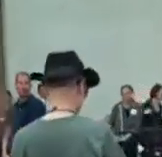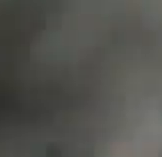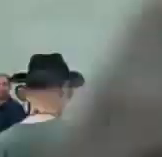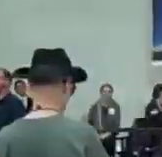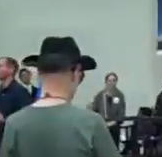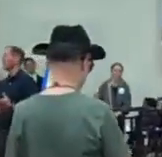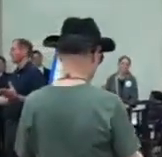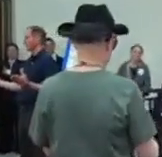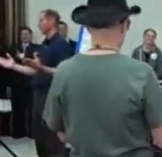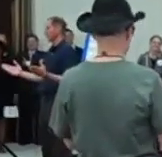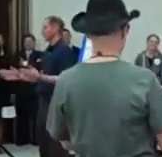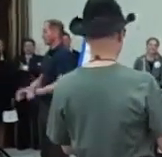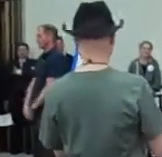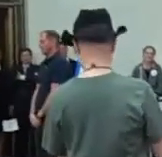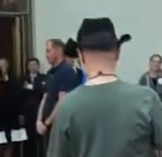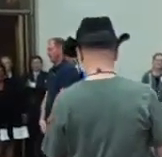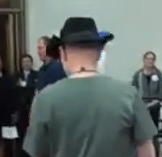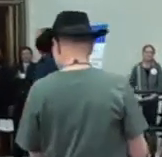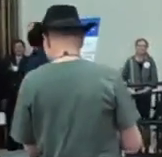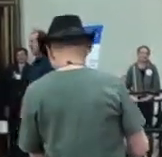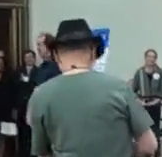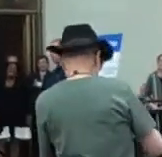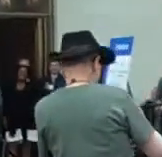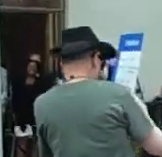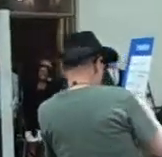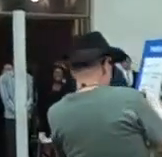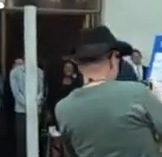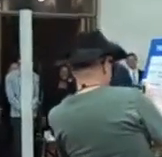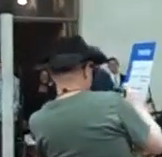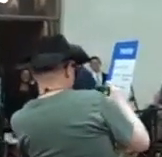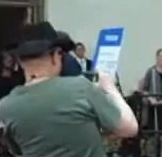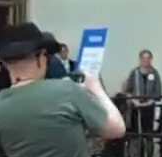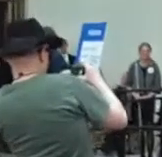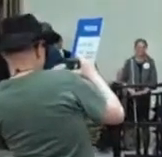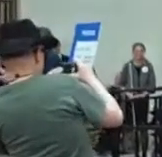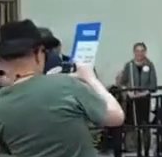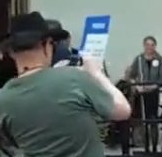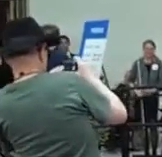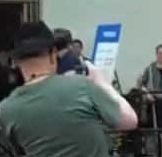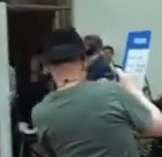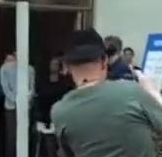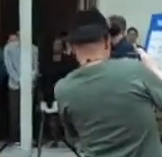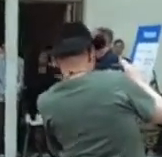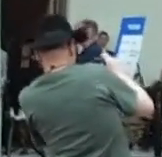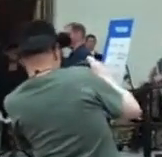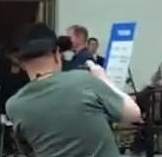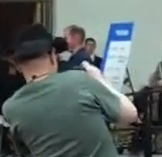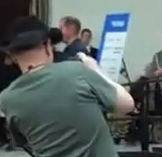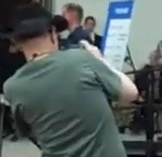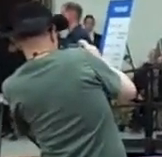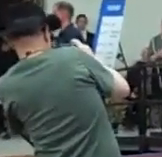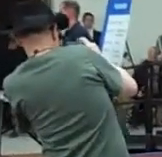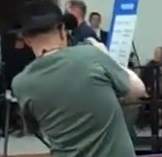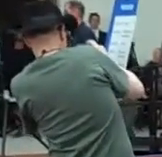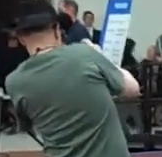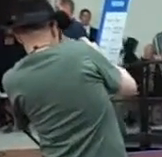First and foremost, I want to just acknowledge Susan's outstanding leadership, her